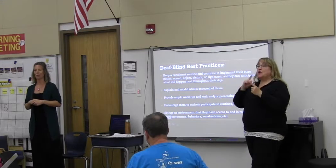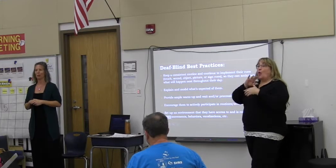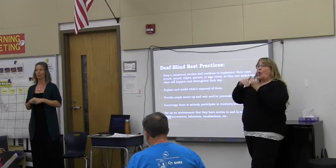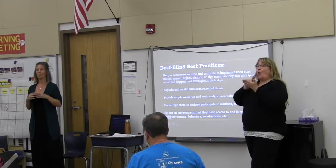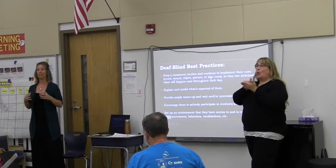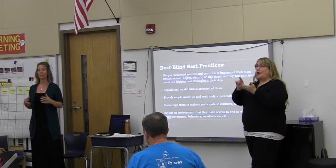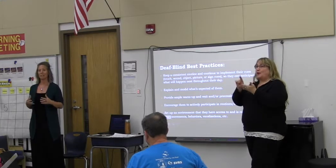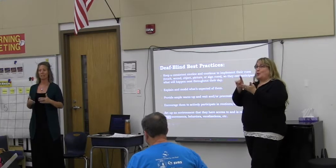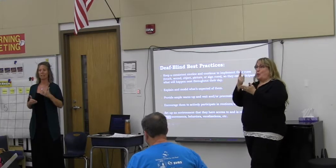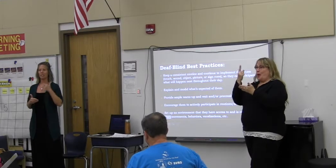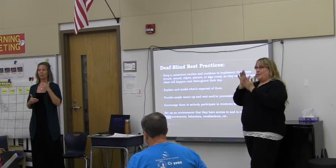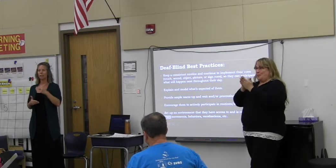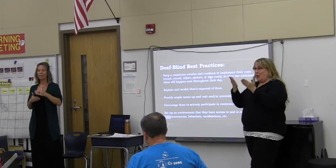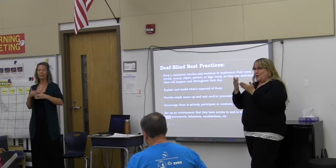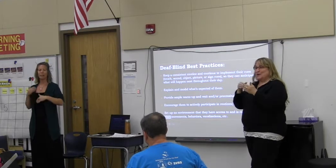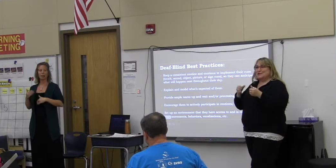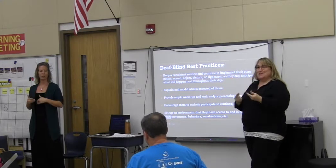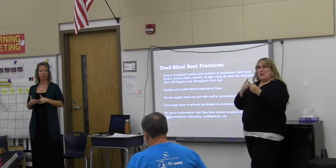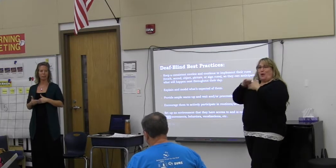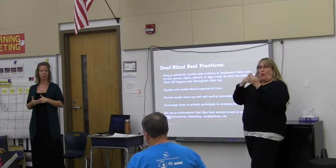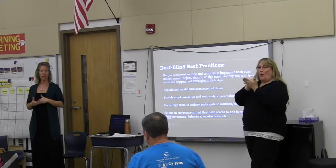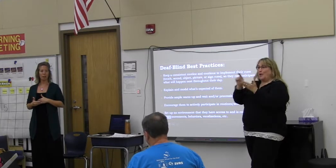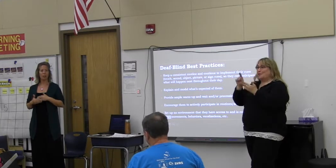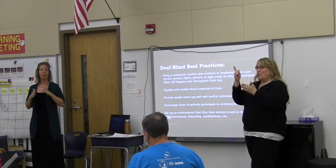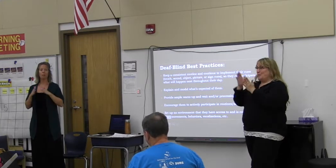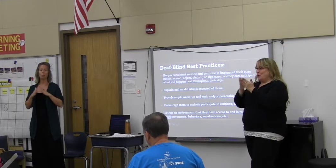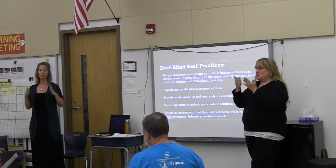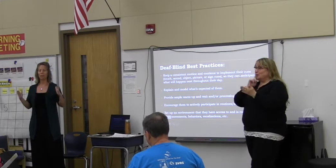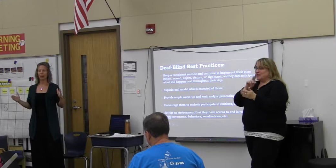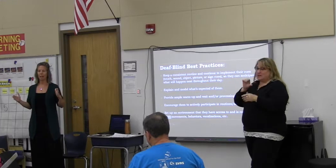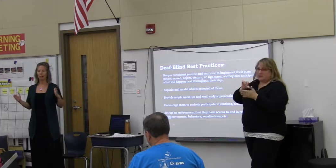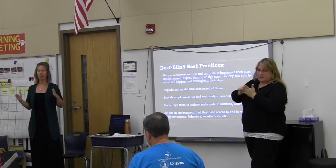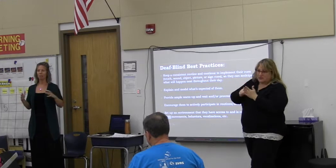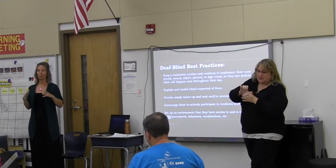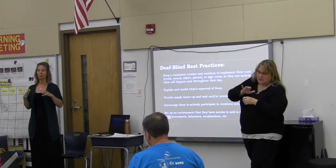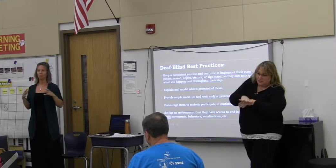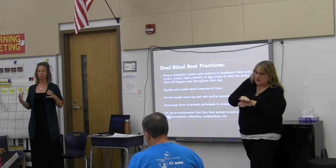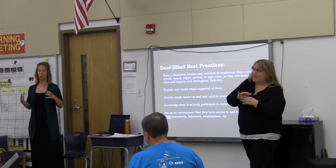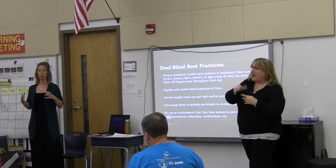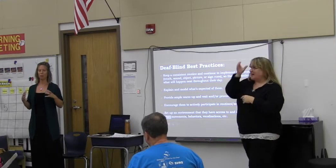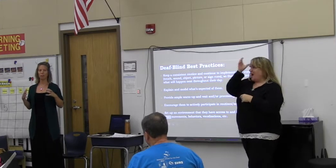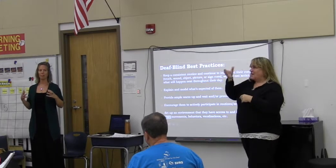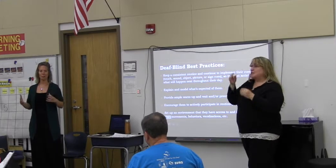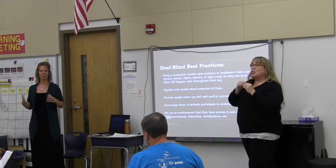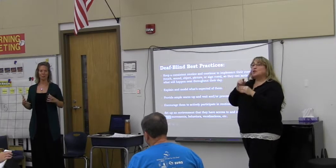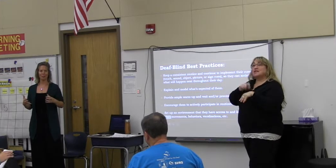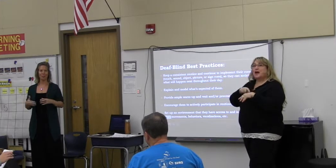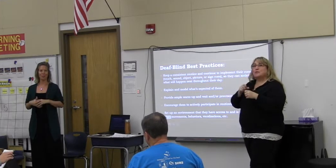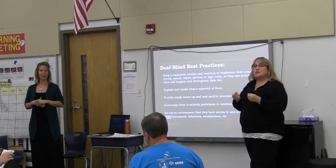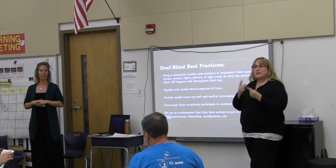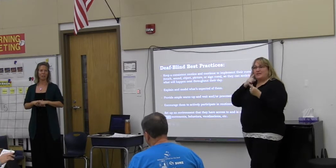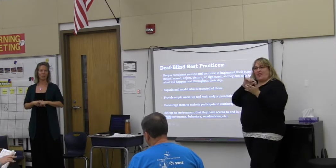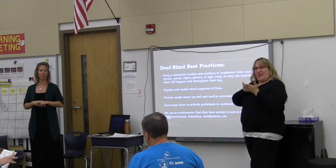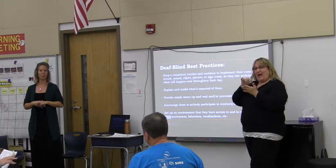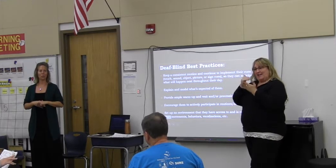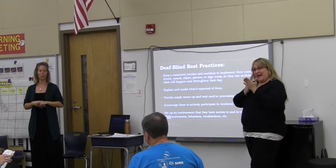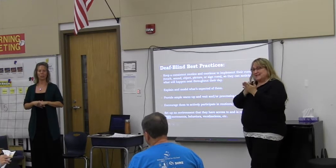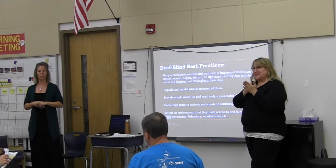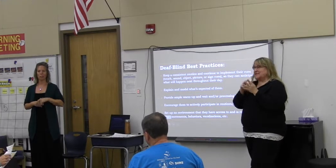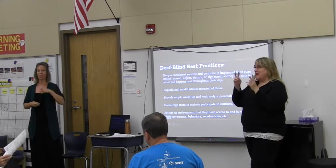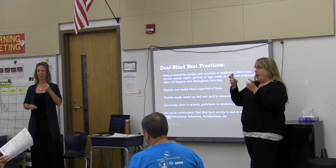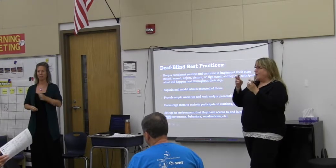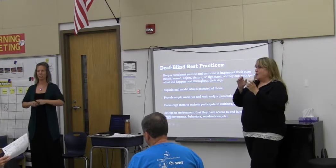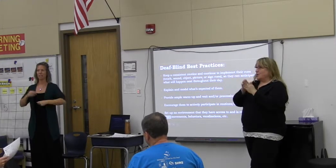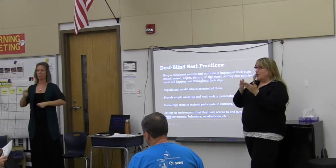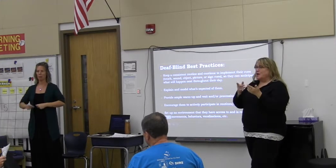a book or on a lesson to really get that concept for them, the more time that you spend, the better with them. So